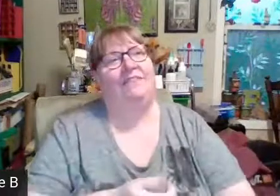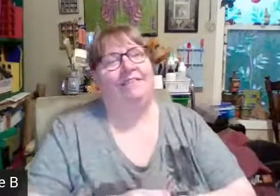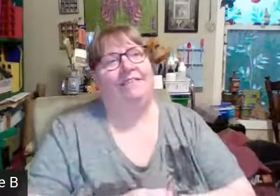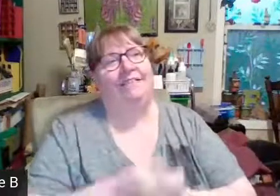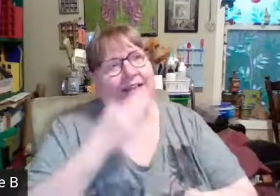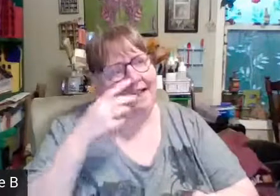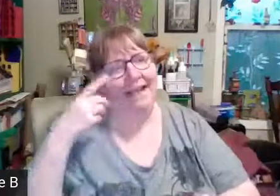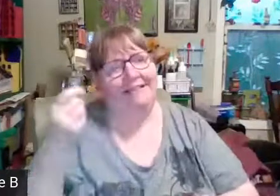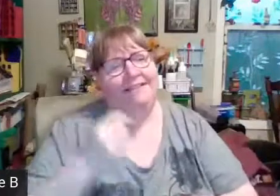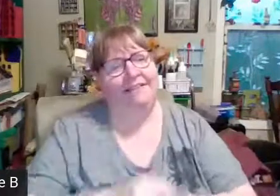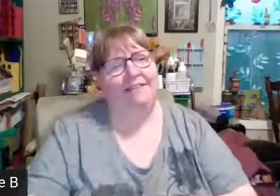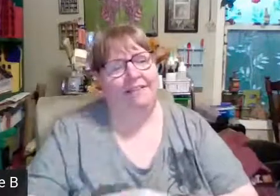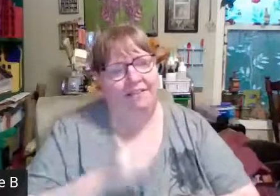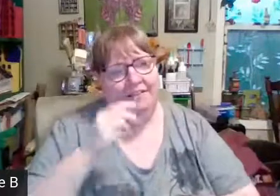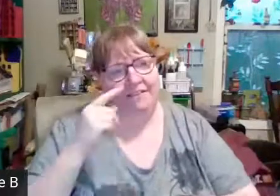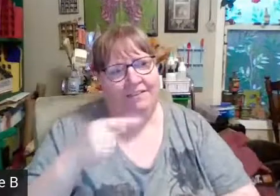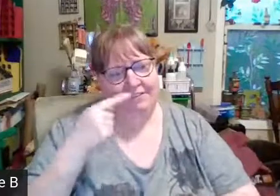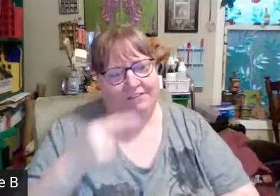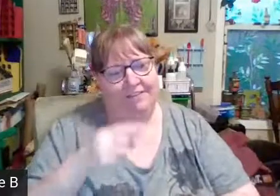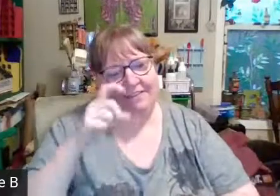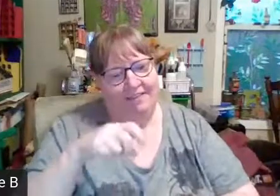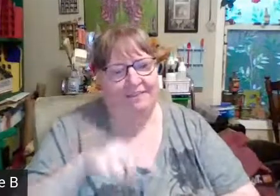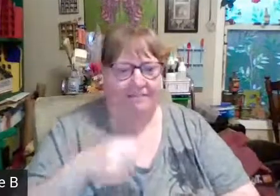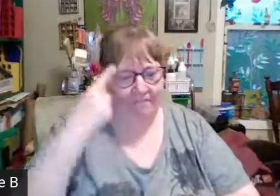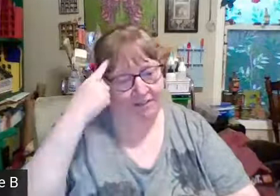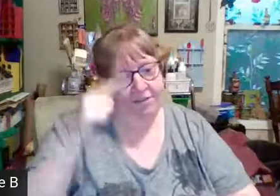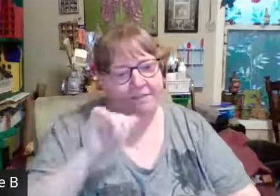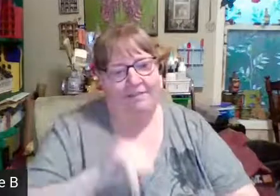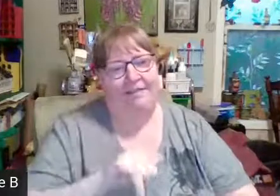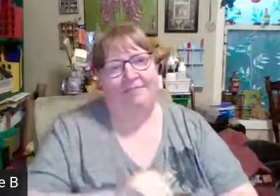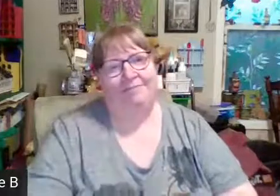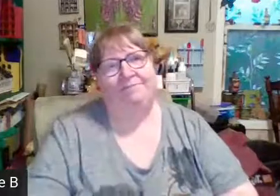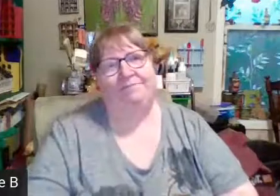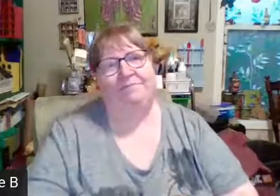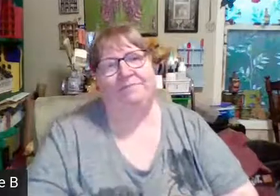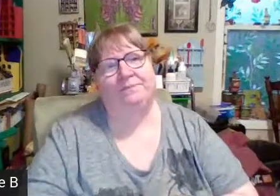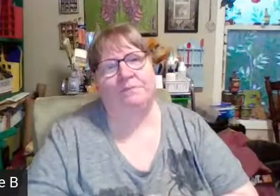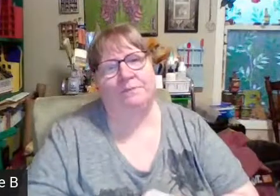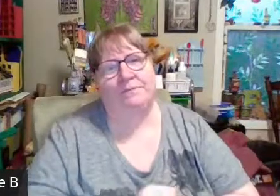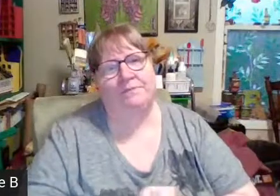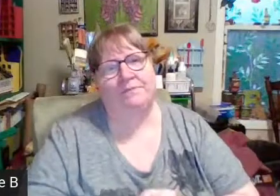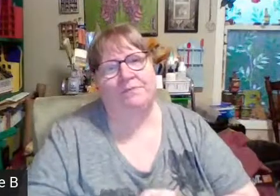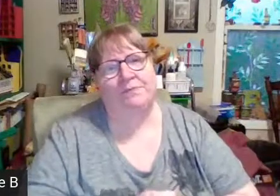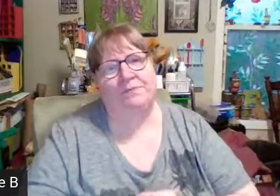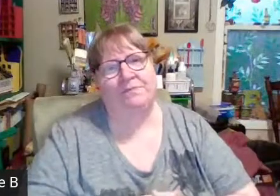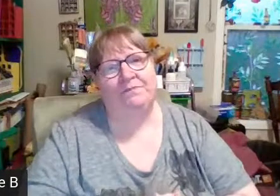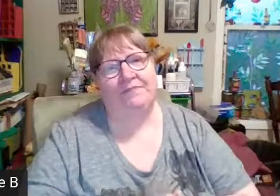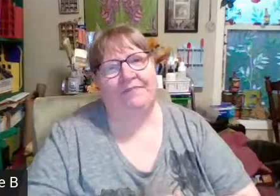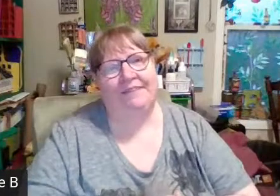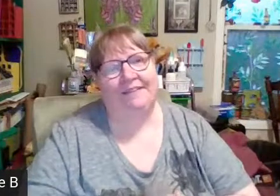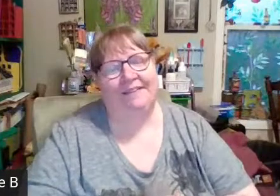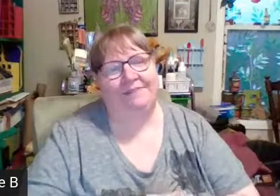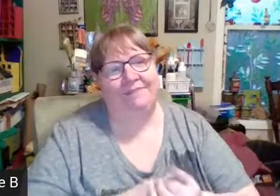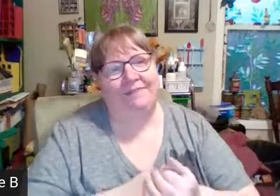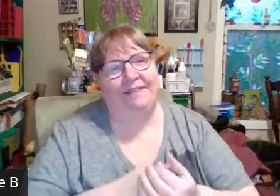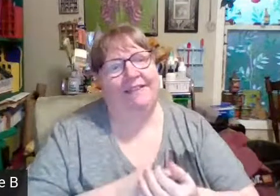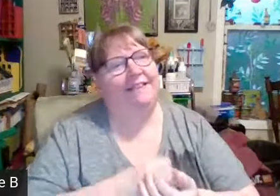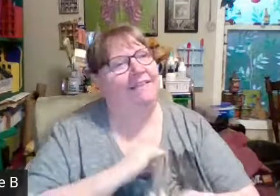So we want to match up the things that you like to what we have that we're sending out. And just for me personally, please, if you don't